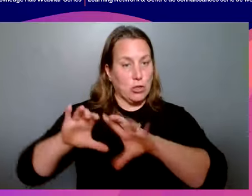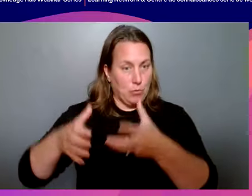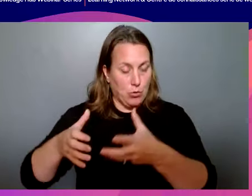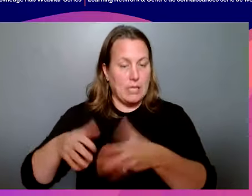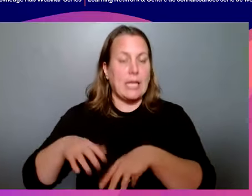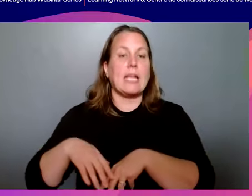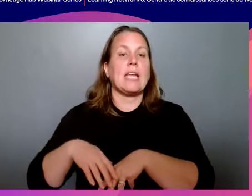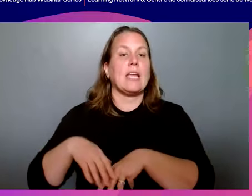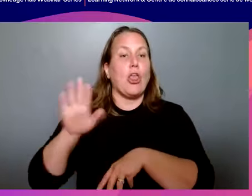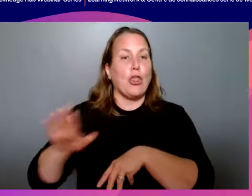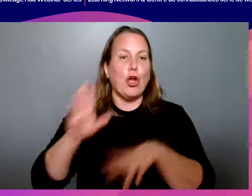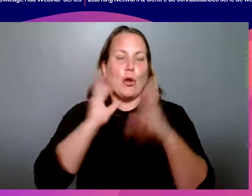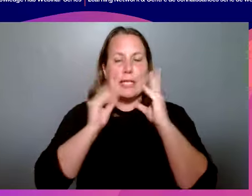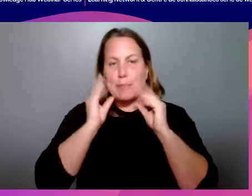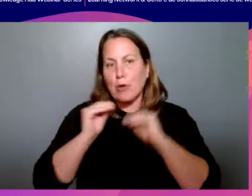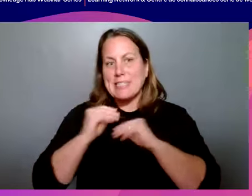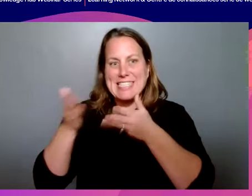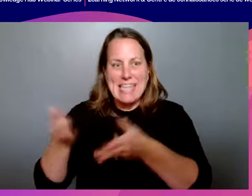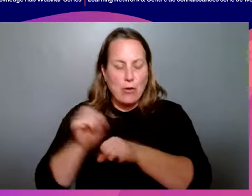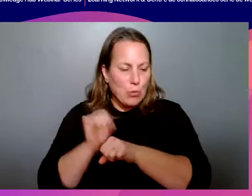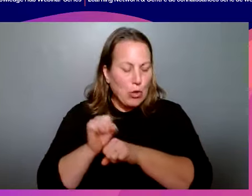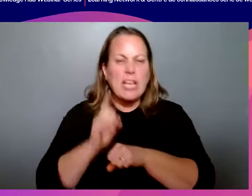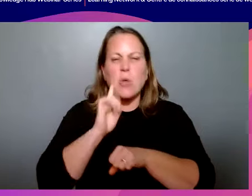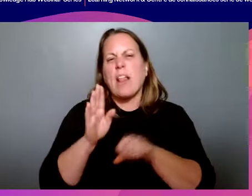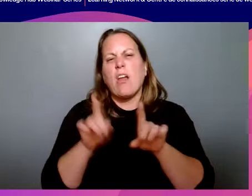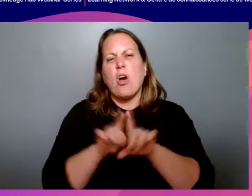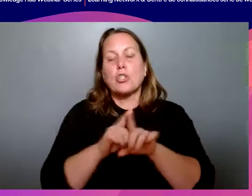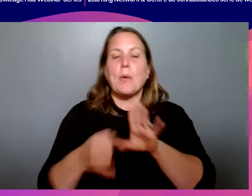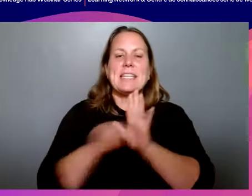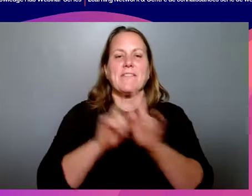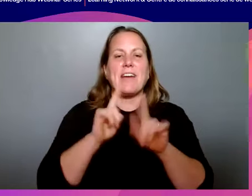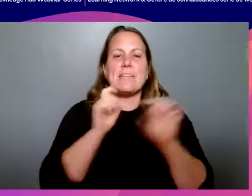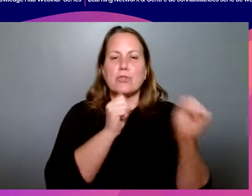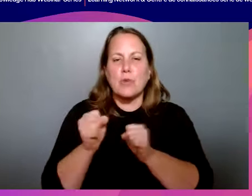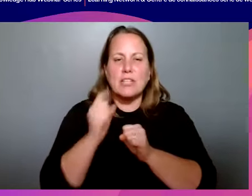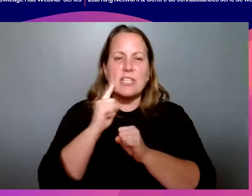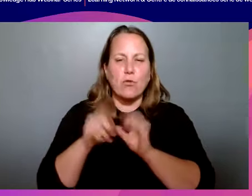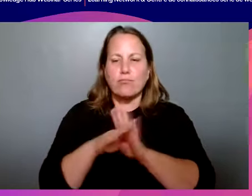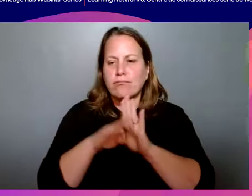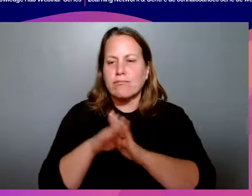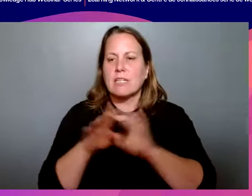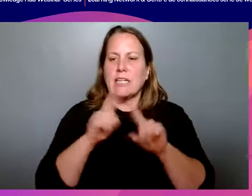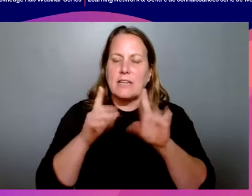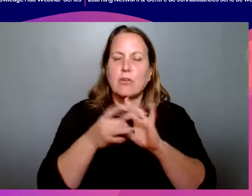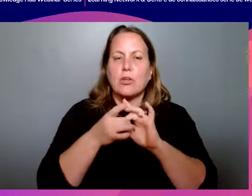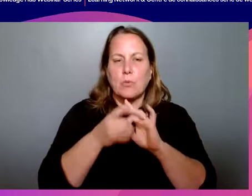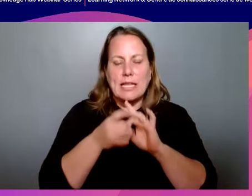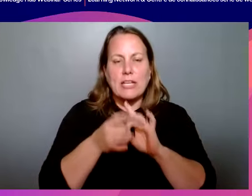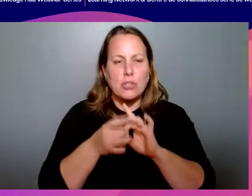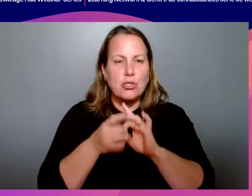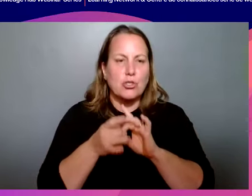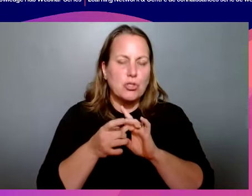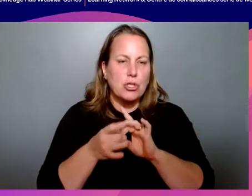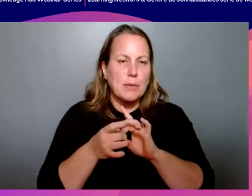LGBTQIA plus experiences at work and identify strategies to build relationships and create safer and more inclusive